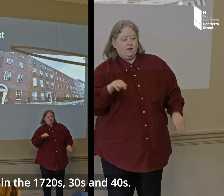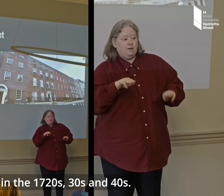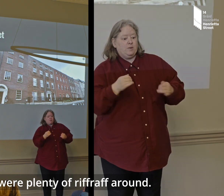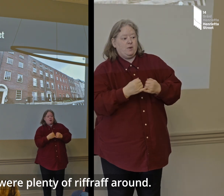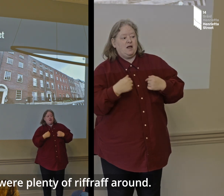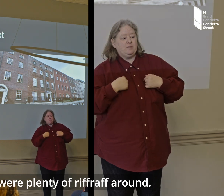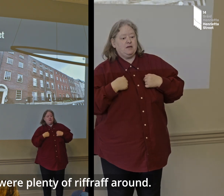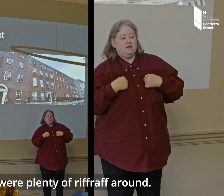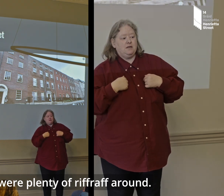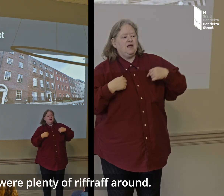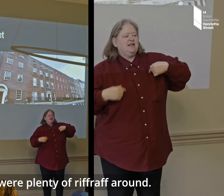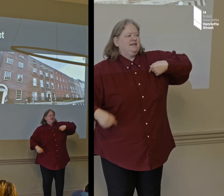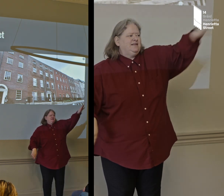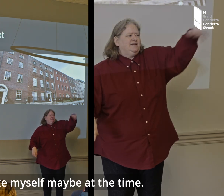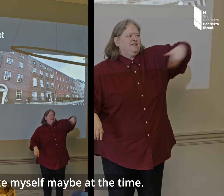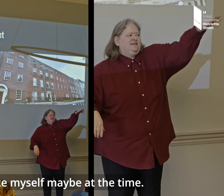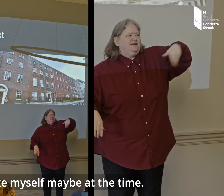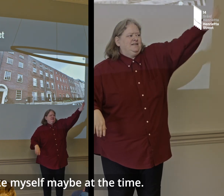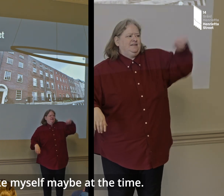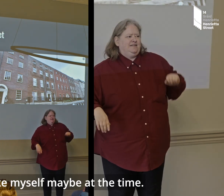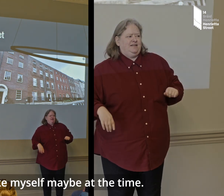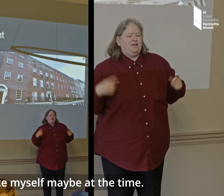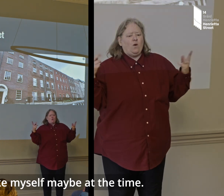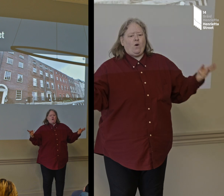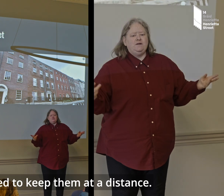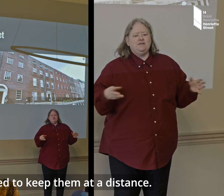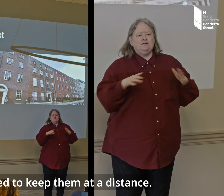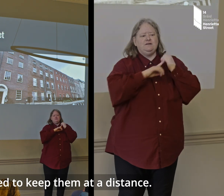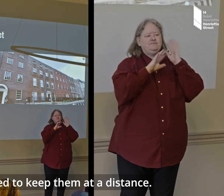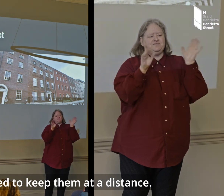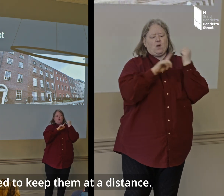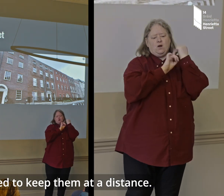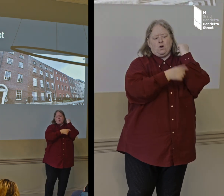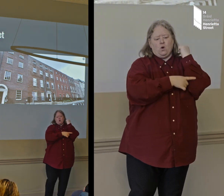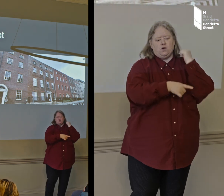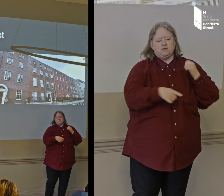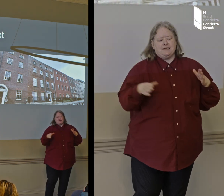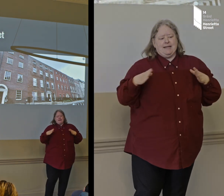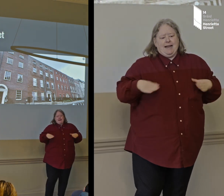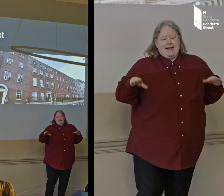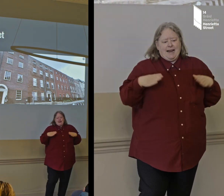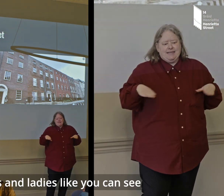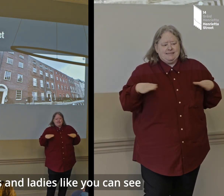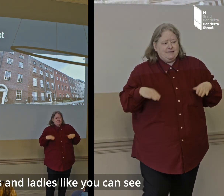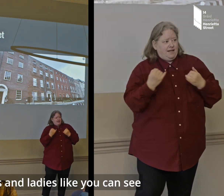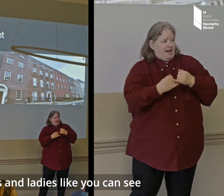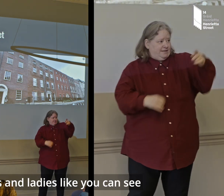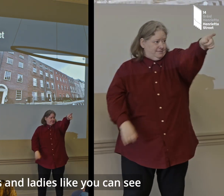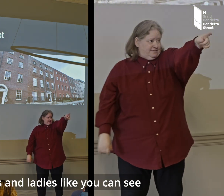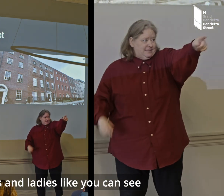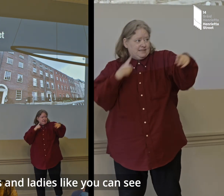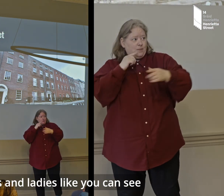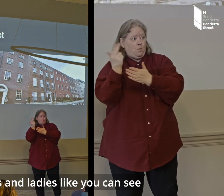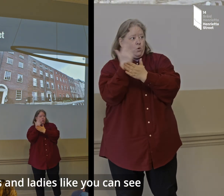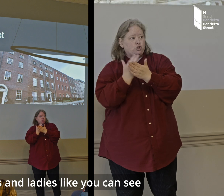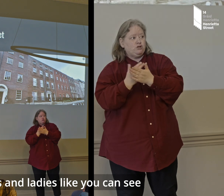and 40s, and there were plenty of riffraff around, people like myself maybe at the time, they wanted to keep them at a distance. The lords and